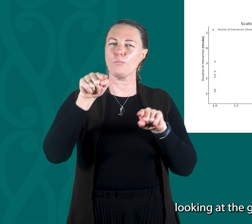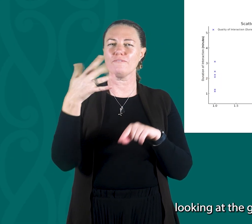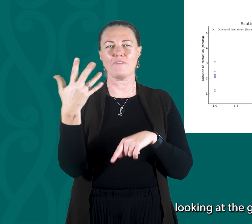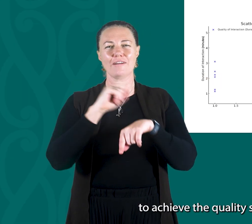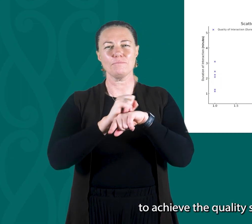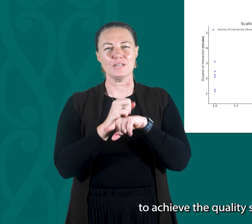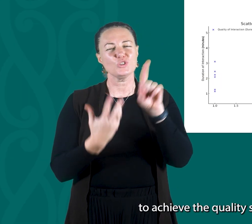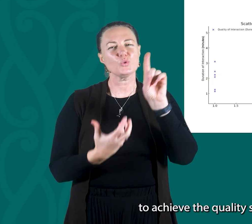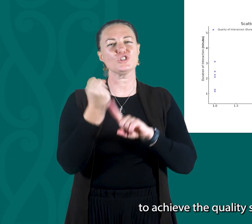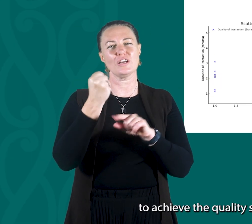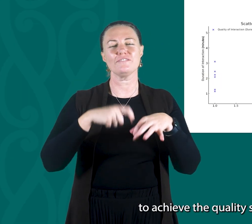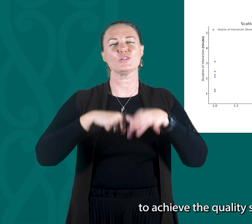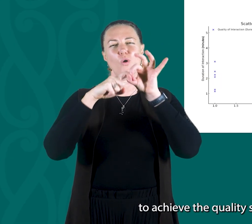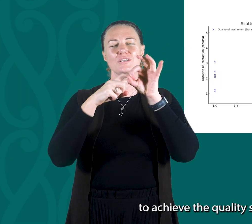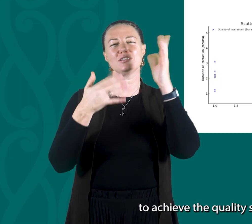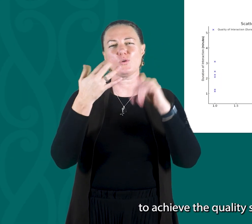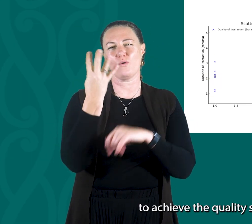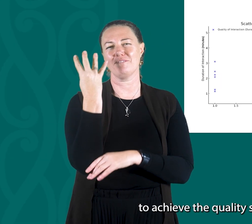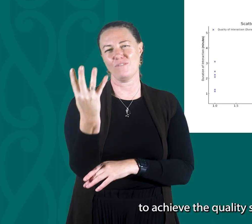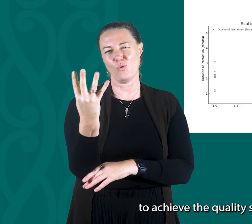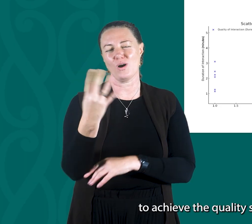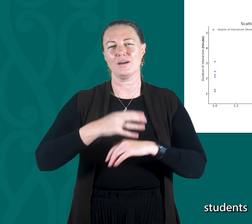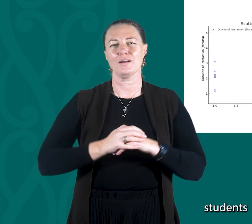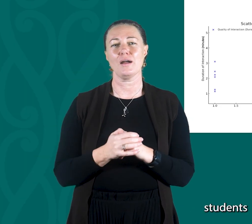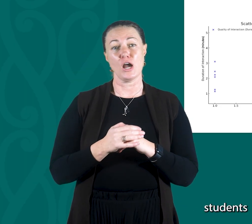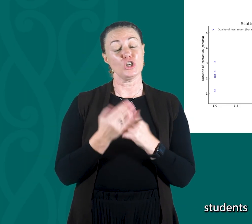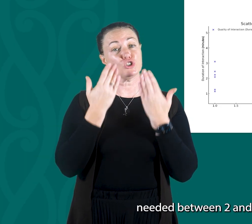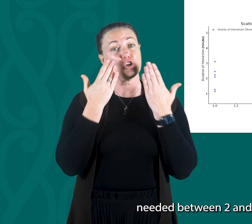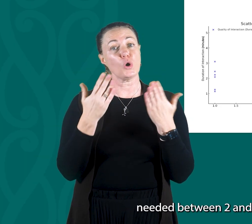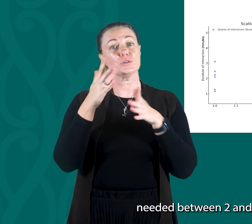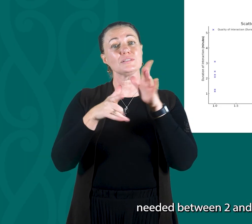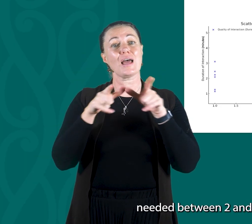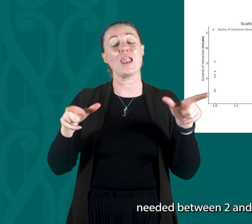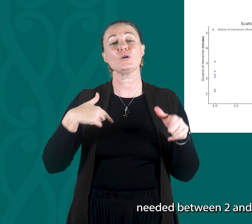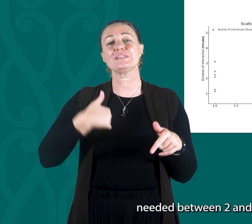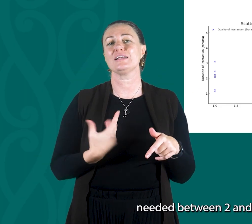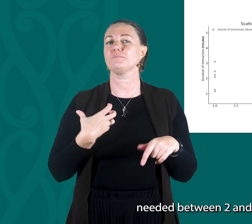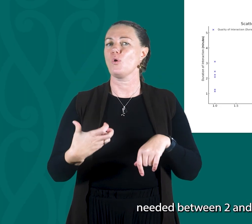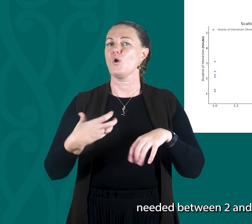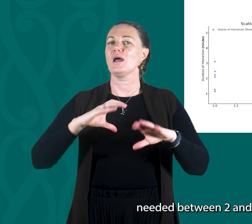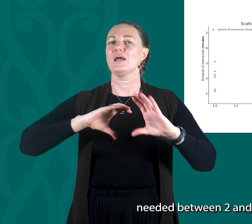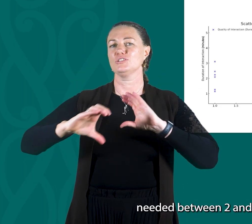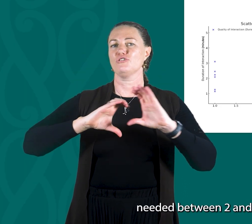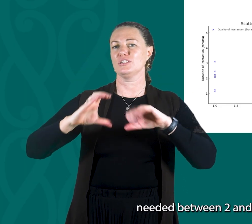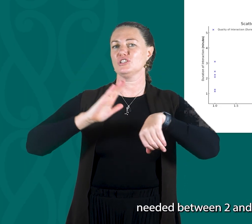graph, to achieve the quality score of 4, students needed between 2 and 4.5